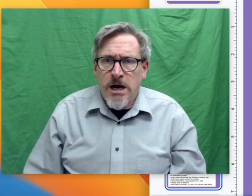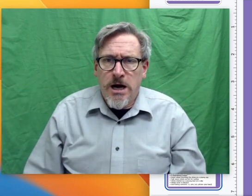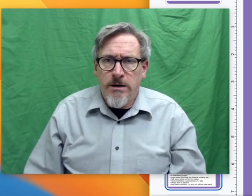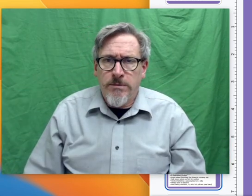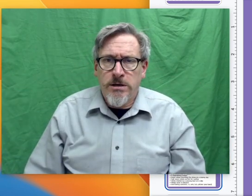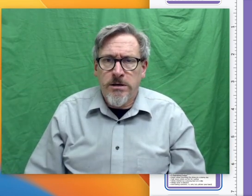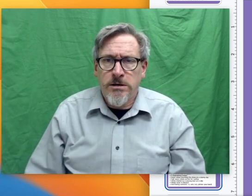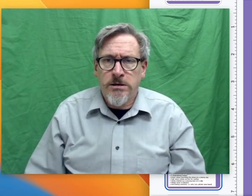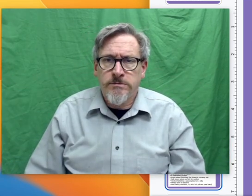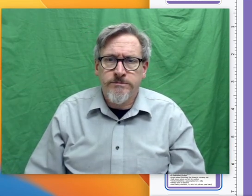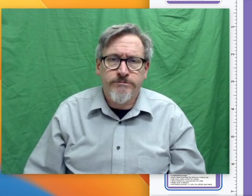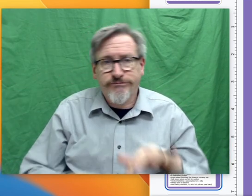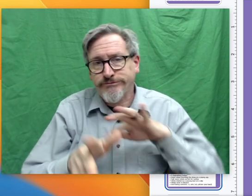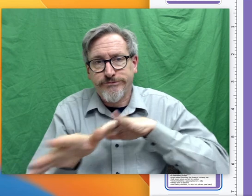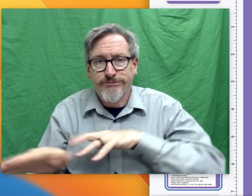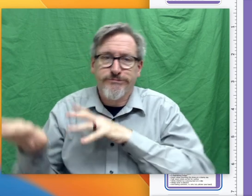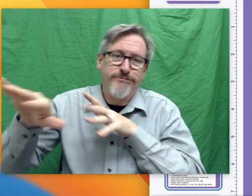A